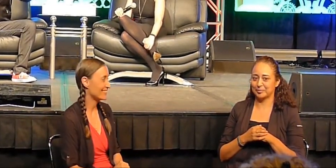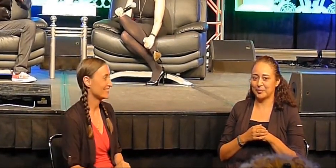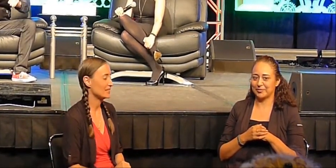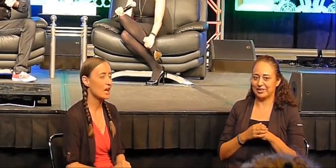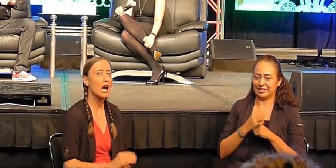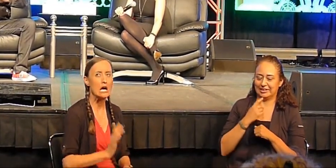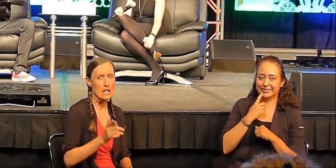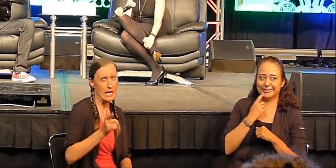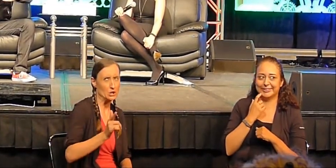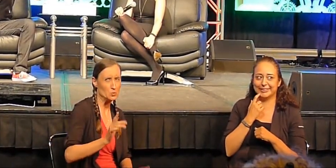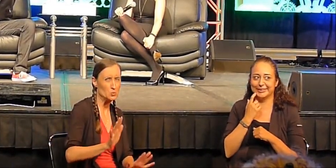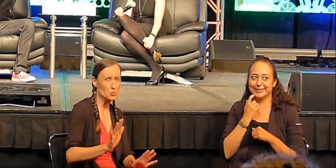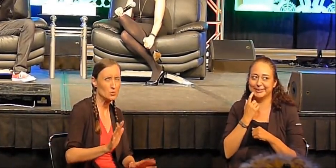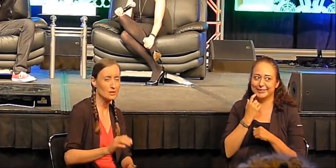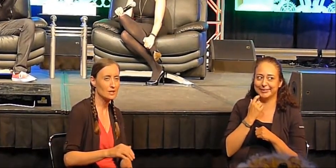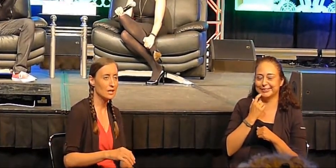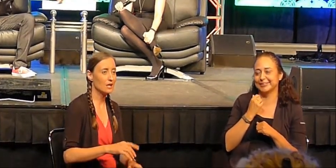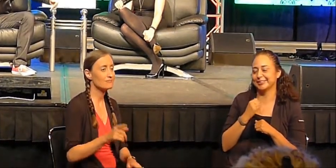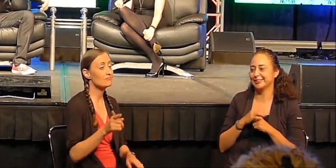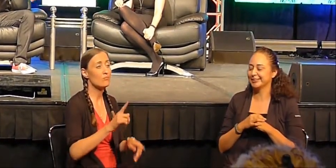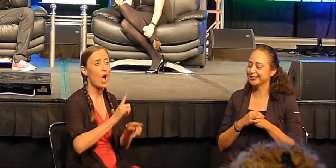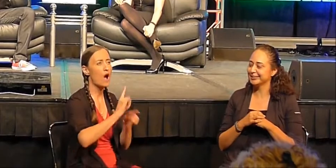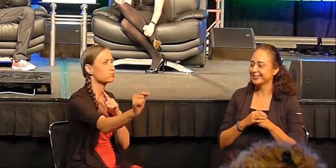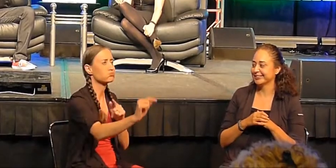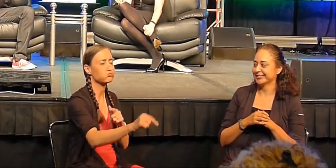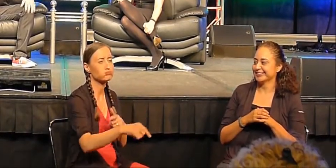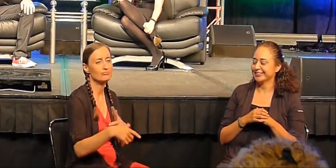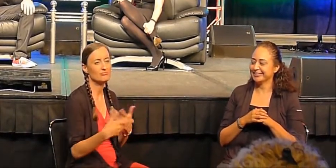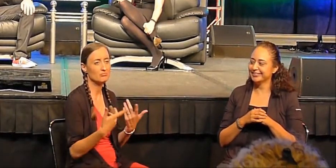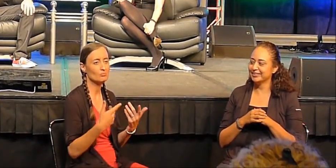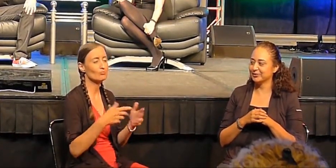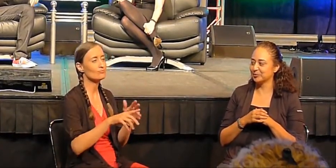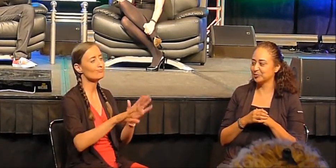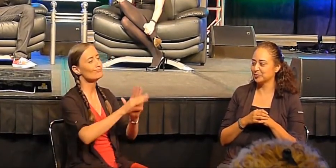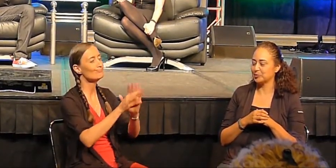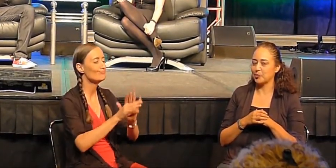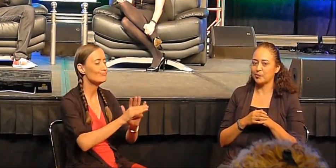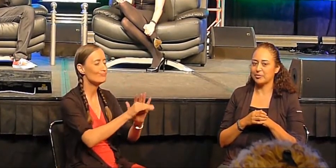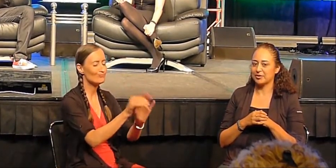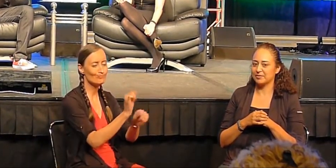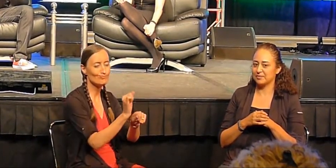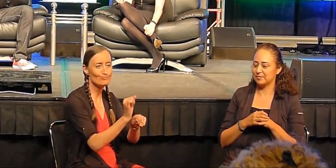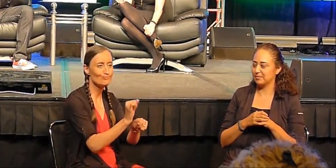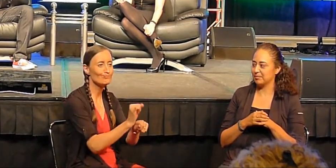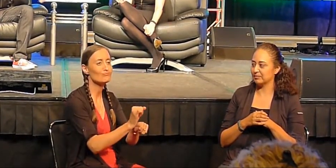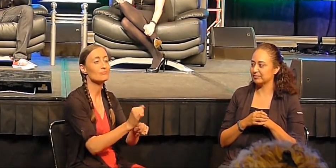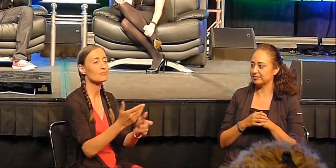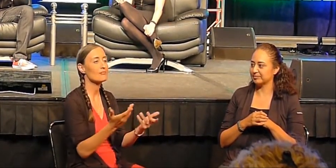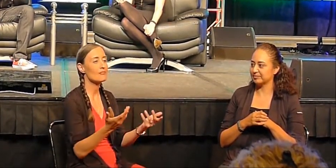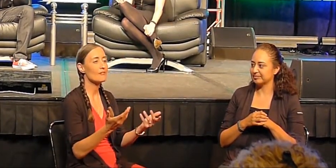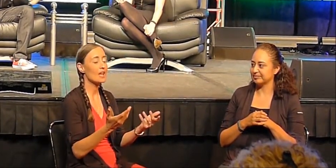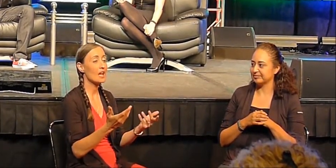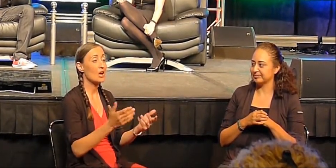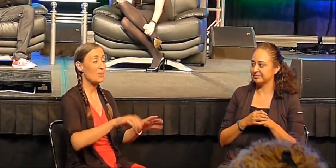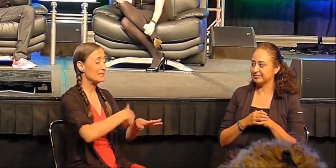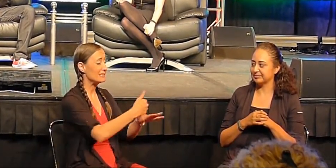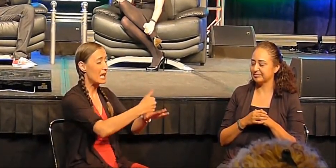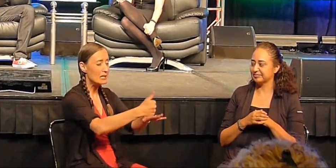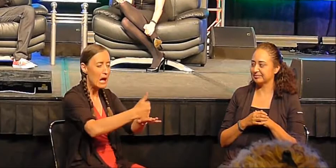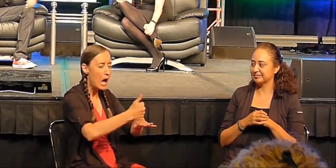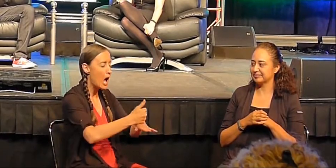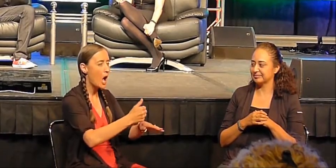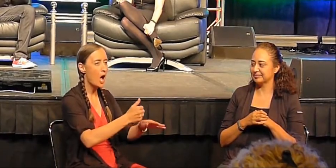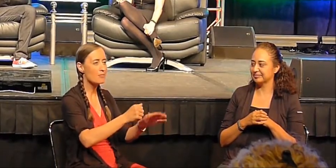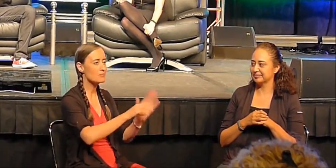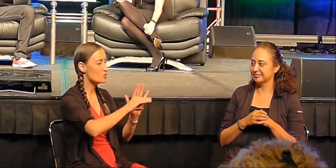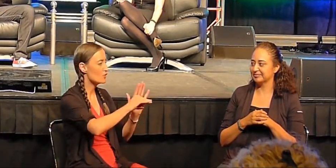Another time, Andre. Zooms away, we start to shoot the scene, we do another setup and move the